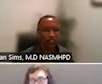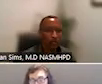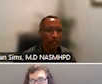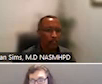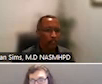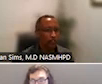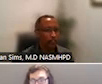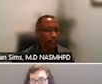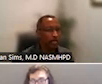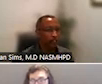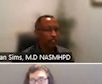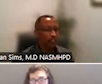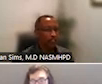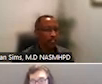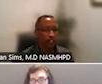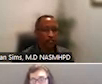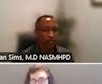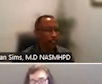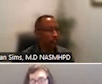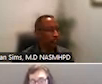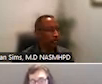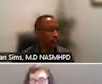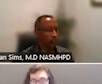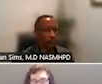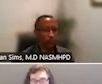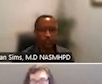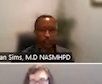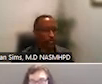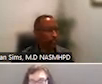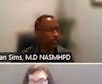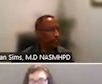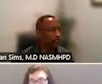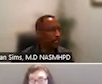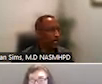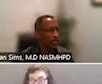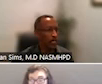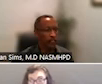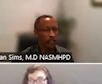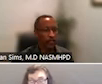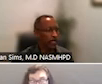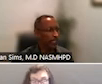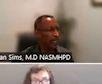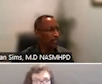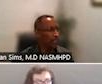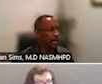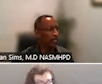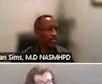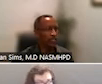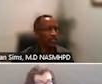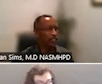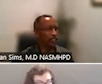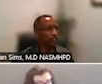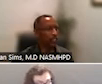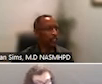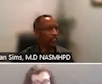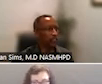discussion, but also a very timely discussion. Thank you so much. We'll move to the next slide. And again, this is highlighting